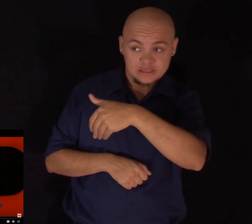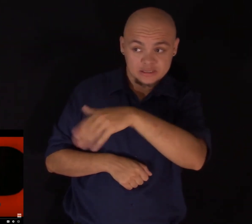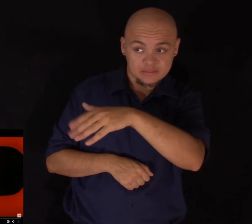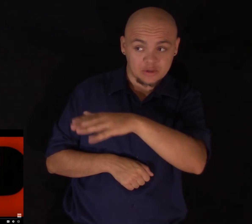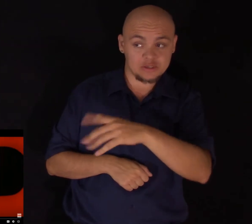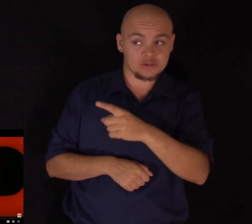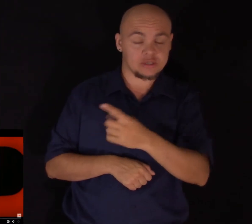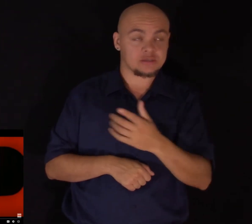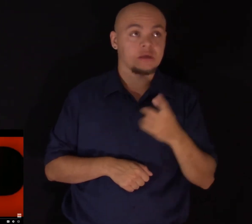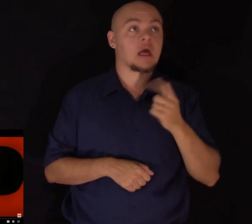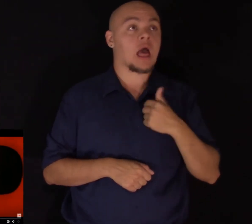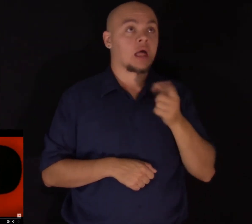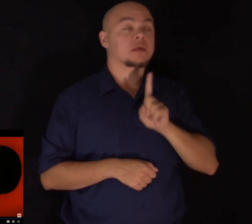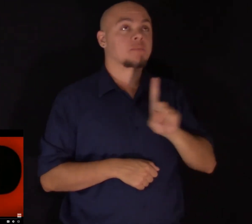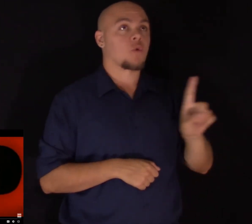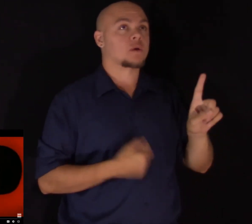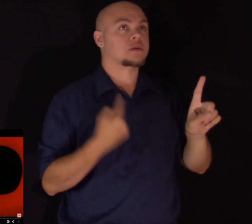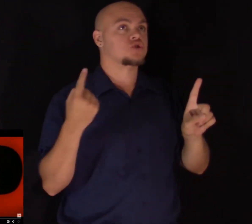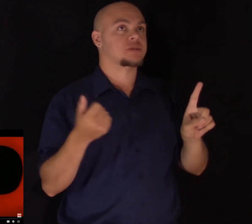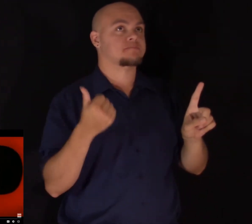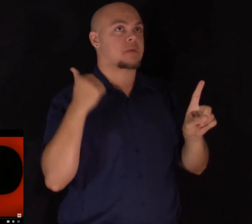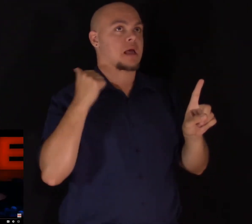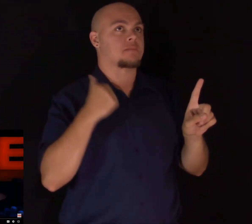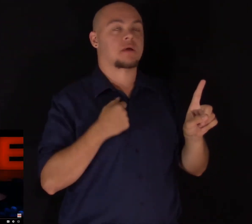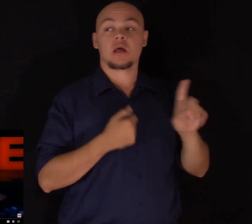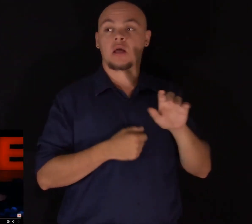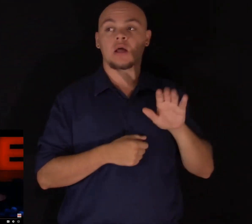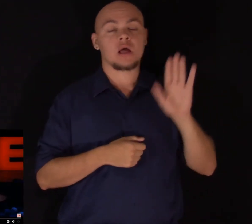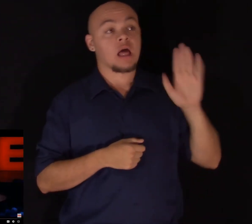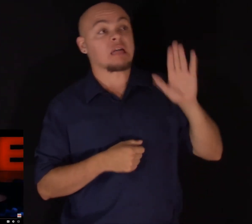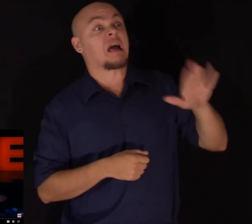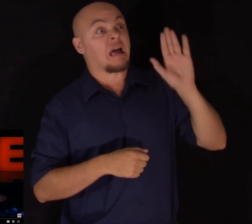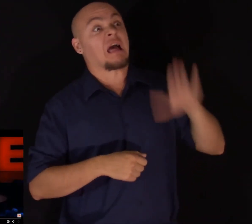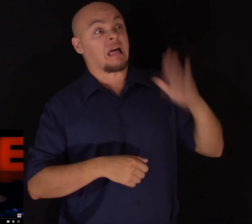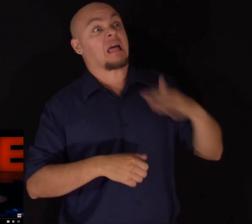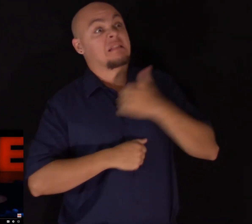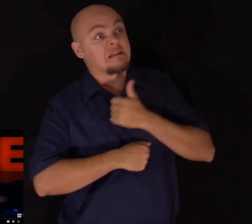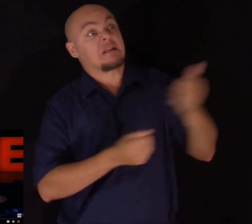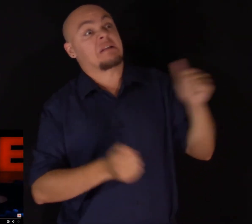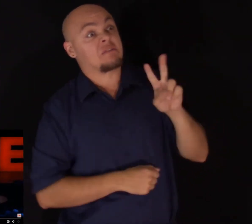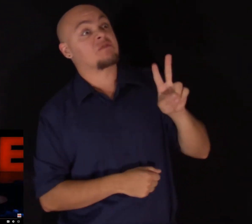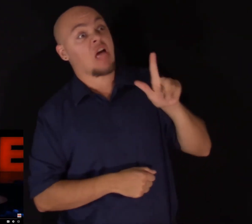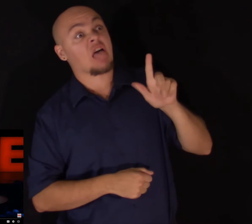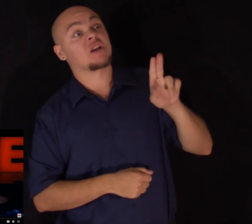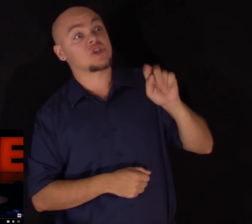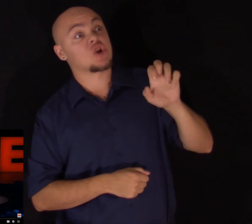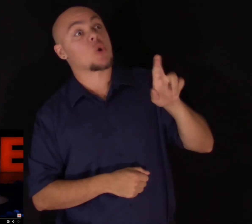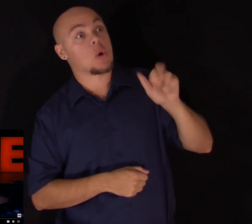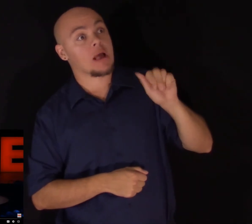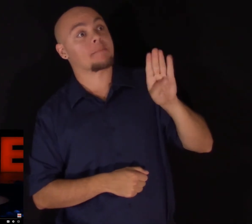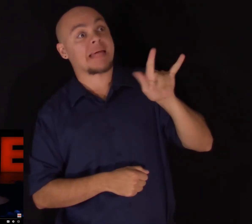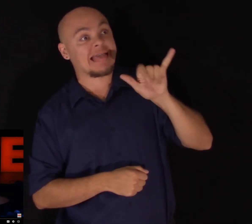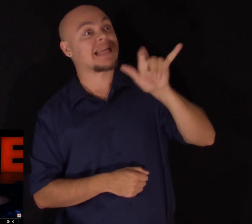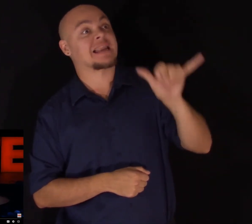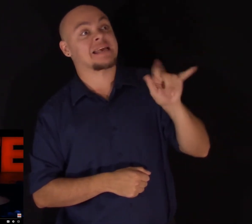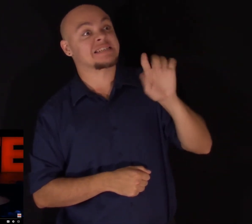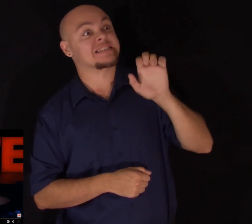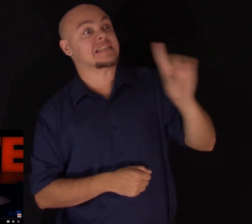six. And then I hear, "Vulnerability Ted!" I turn around and I